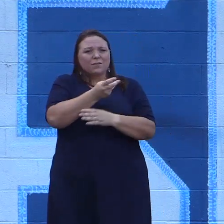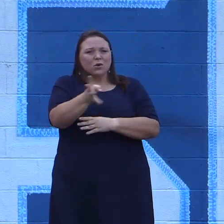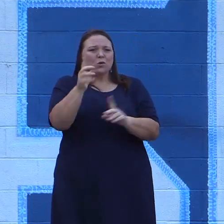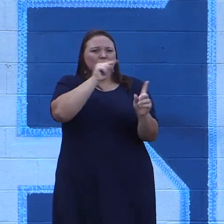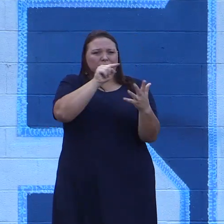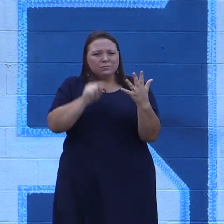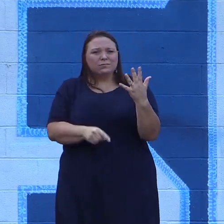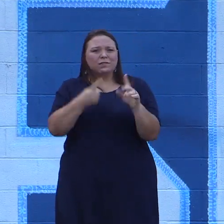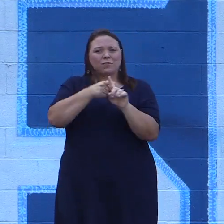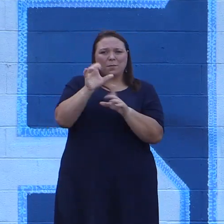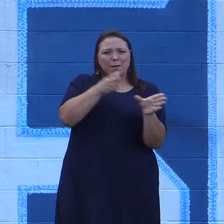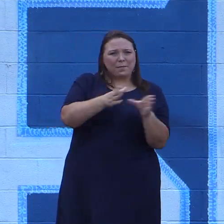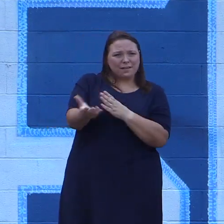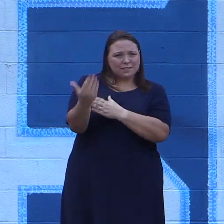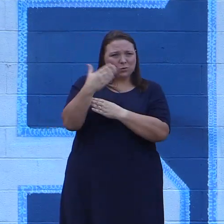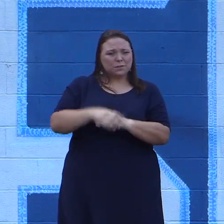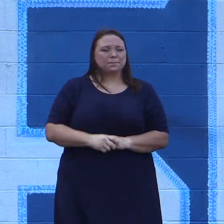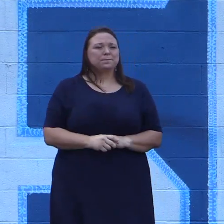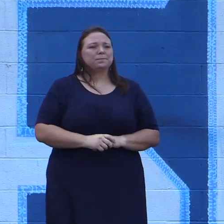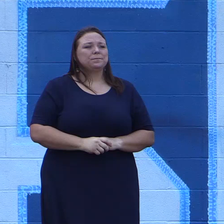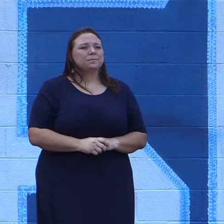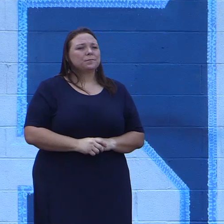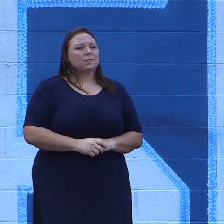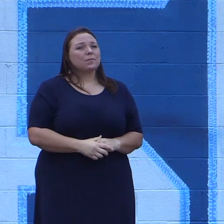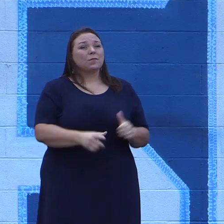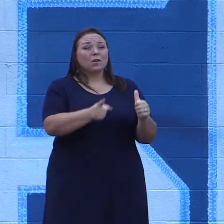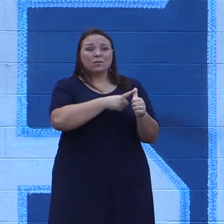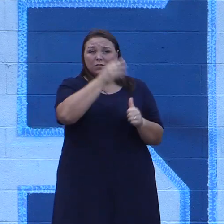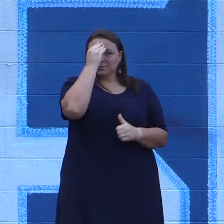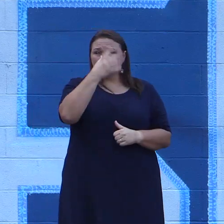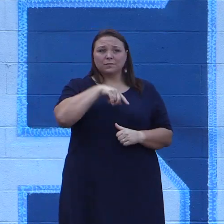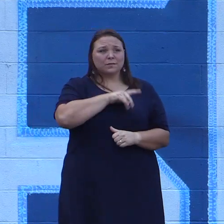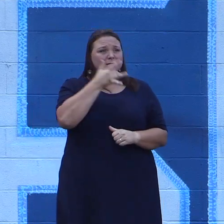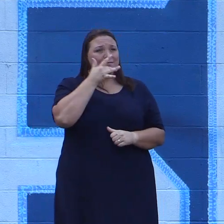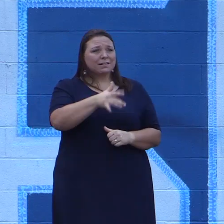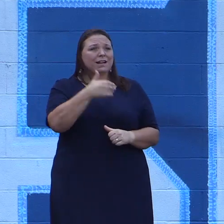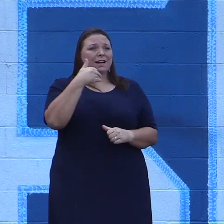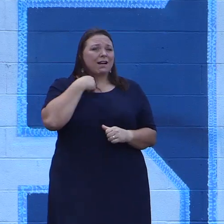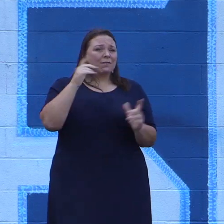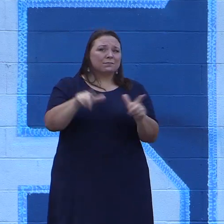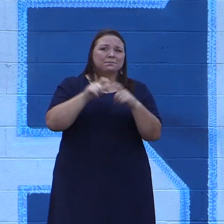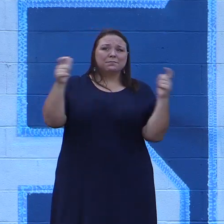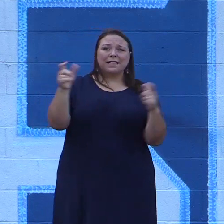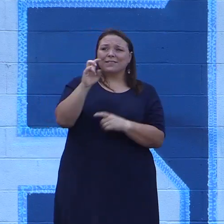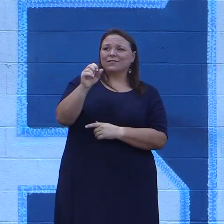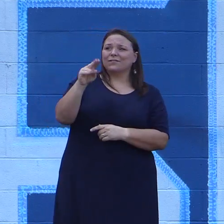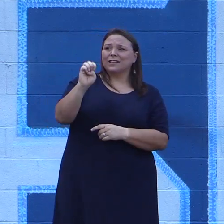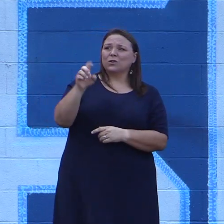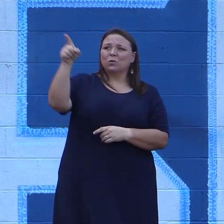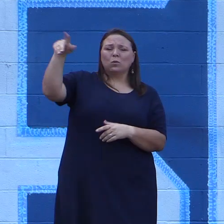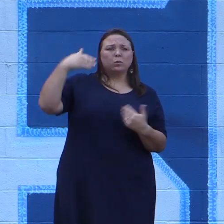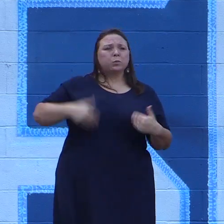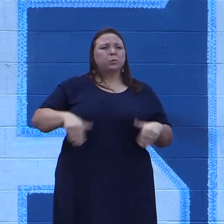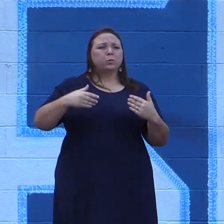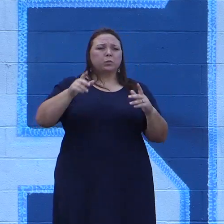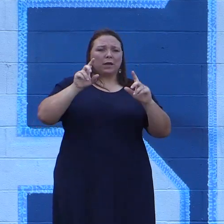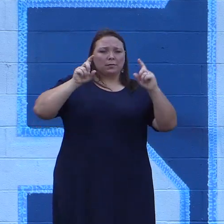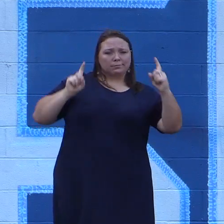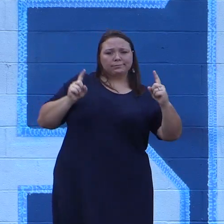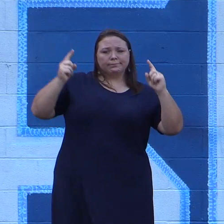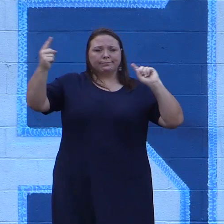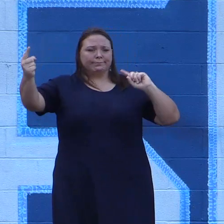with you this morning. First, I would acknowledge that we are fortunate to have a large outdoor venue where we can space out our